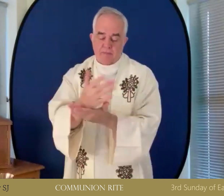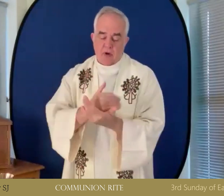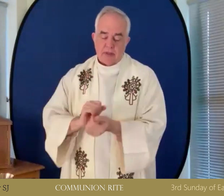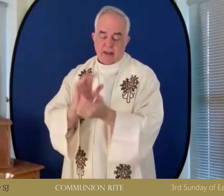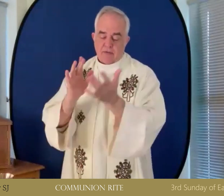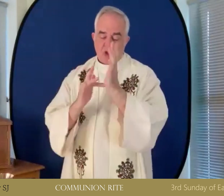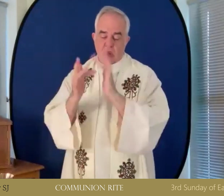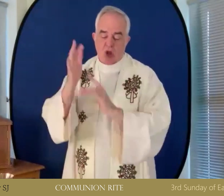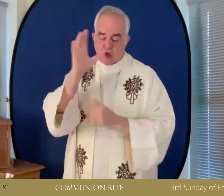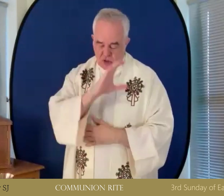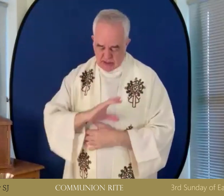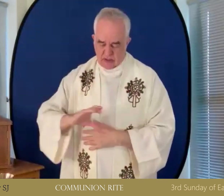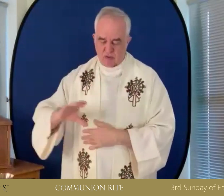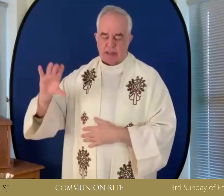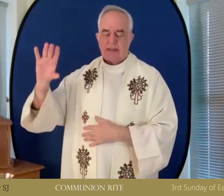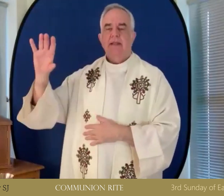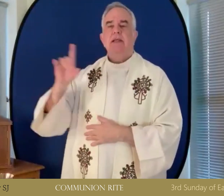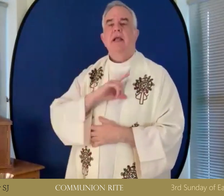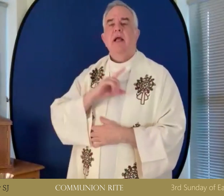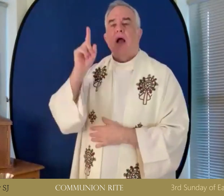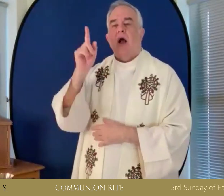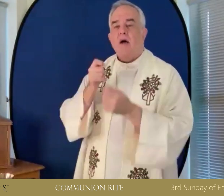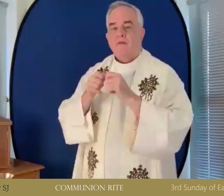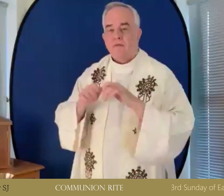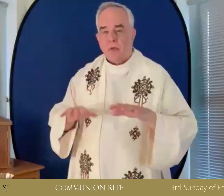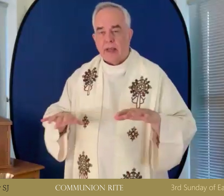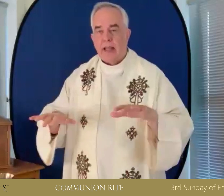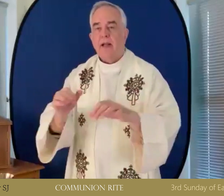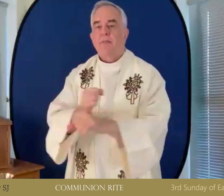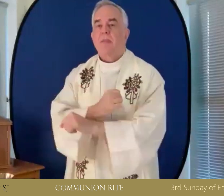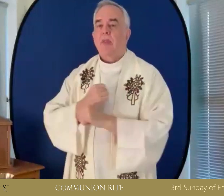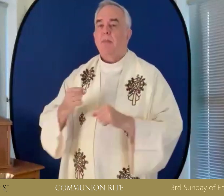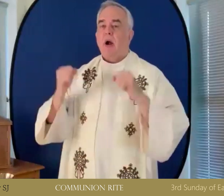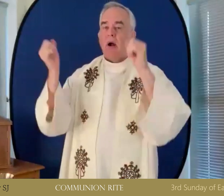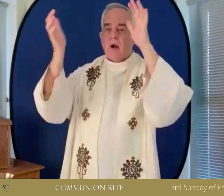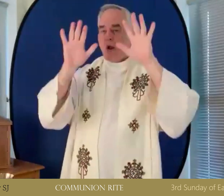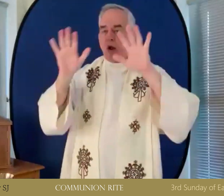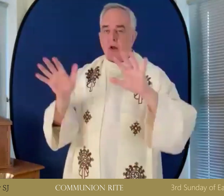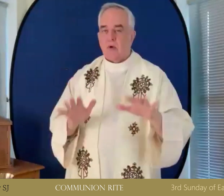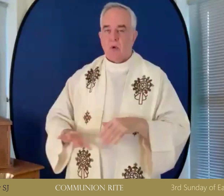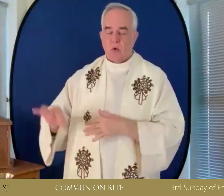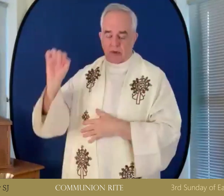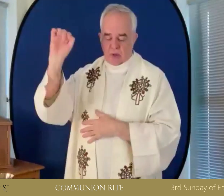of our Saviour, Jesus Christ. For the kingdom, the power, and the glory of